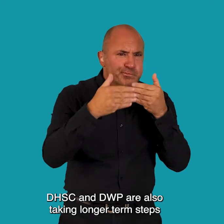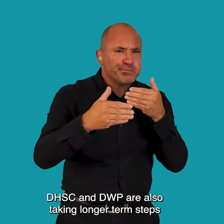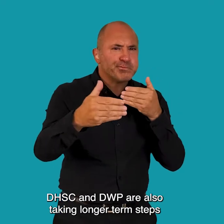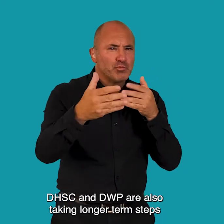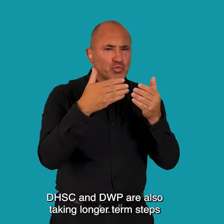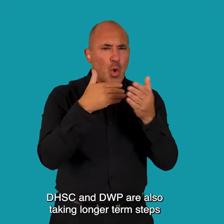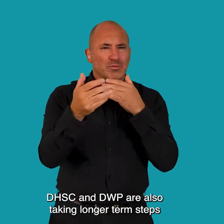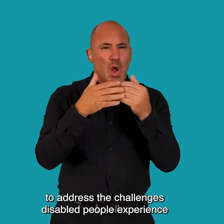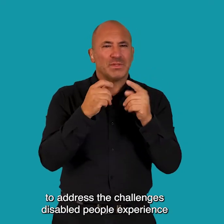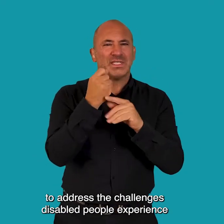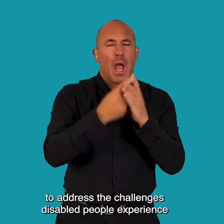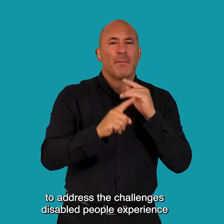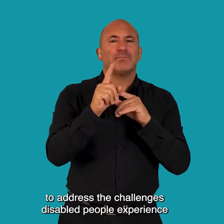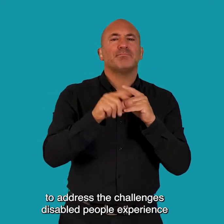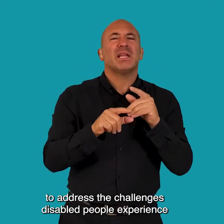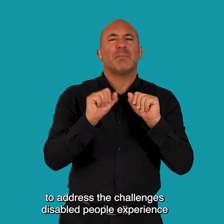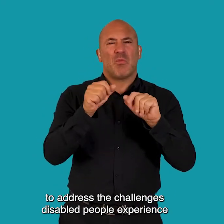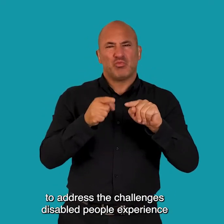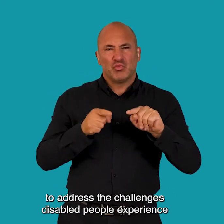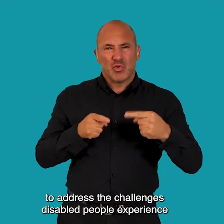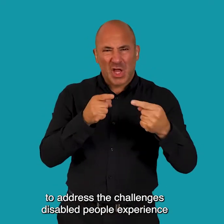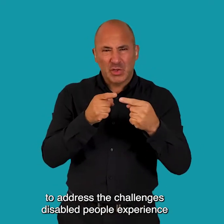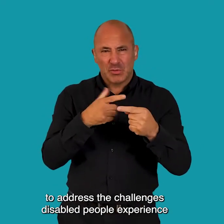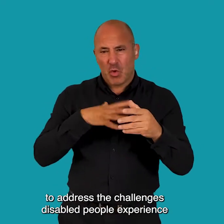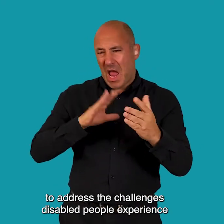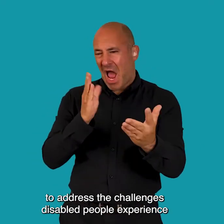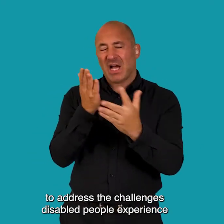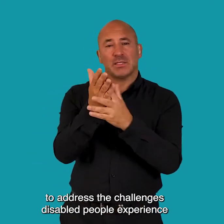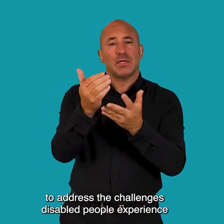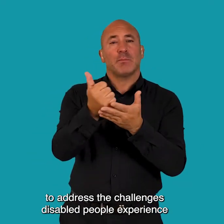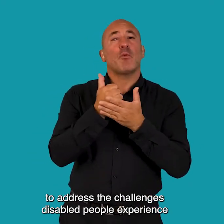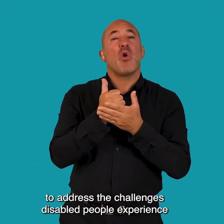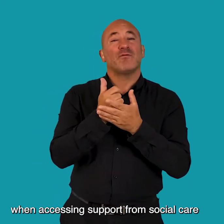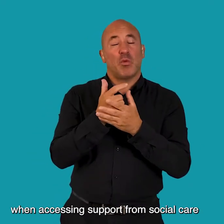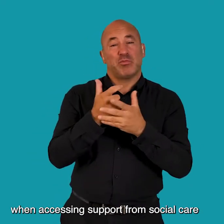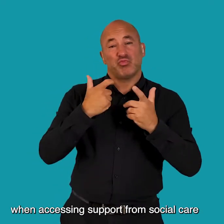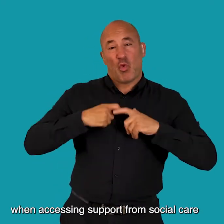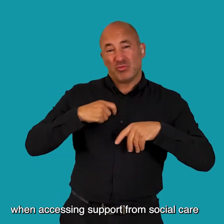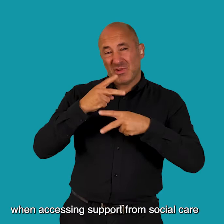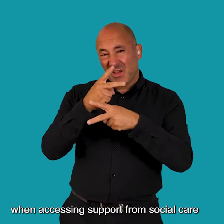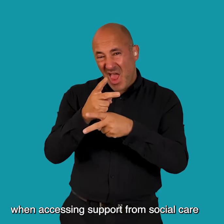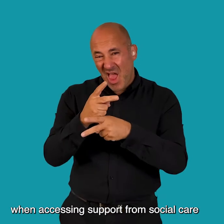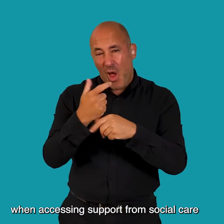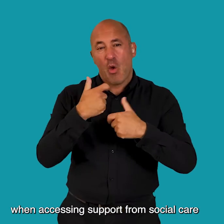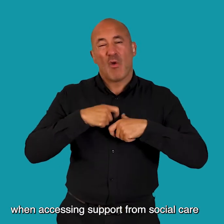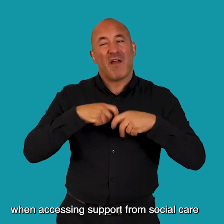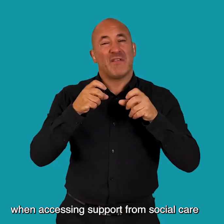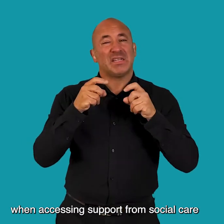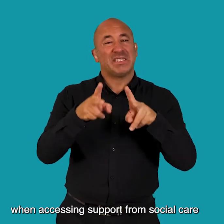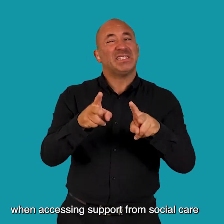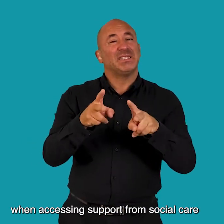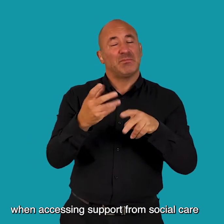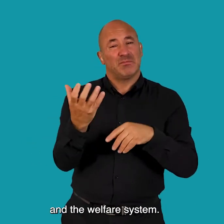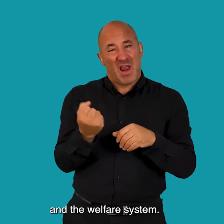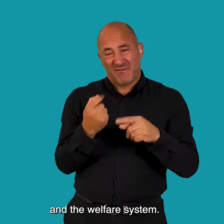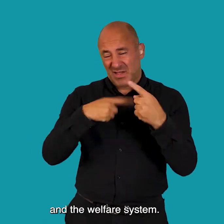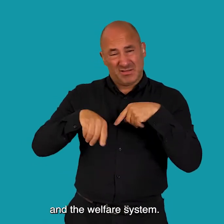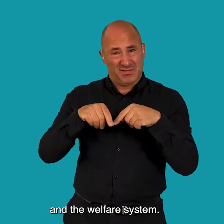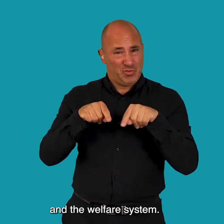longer-term steps to address the challenges disabled people experience when accessing support from social care and the welfare